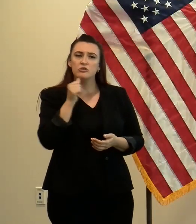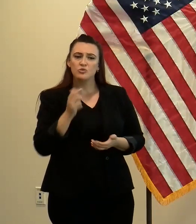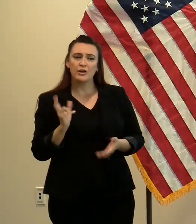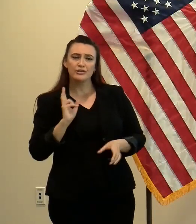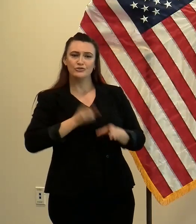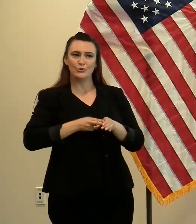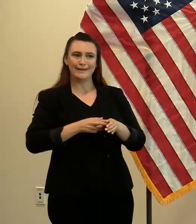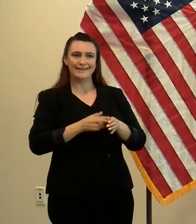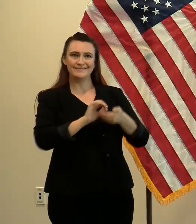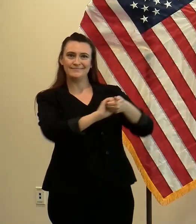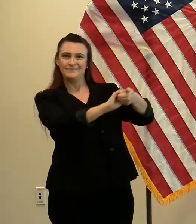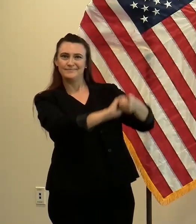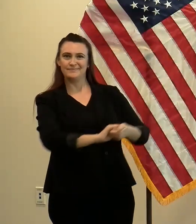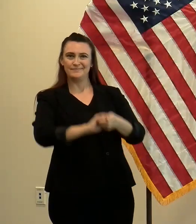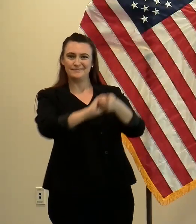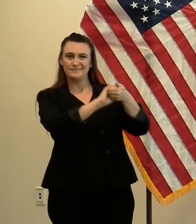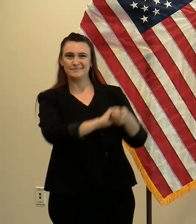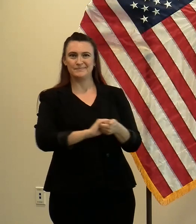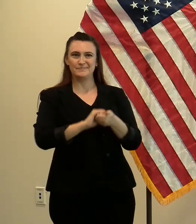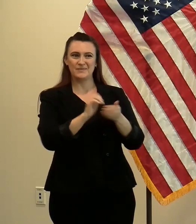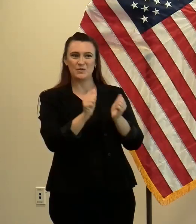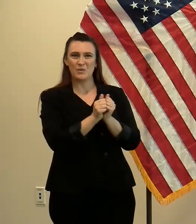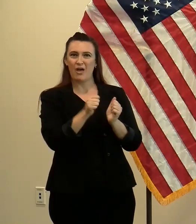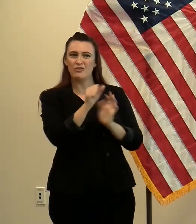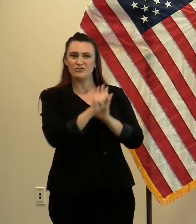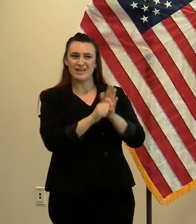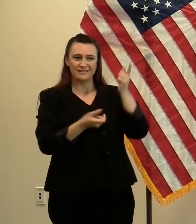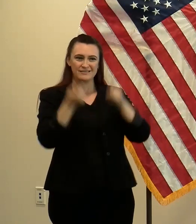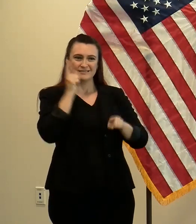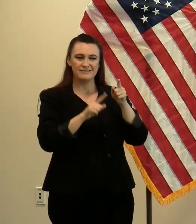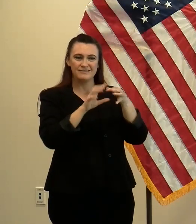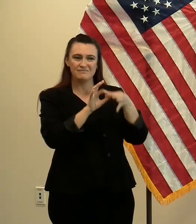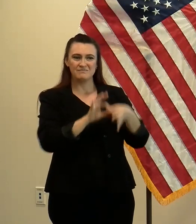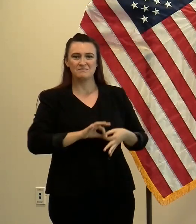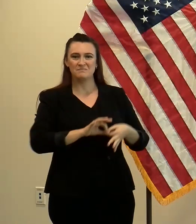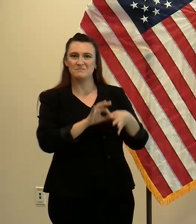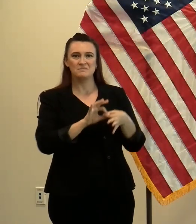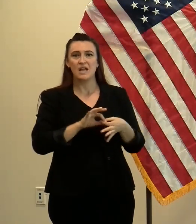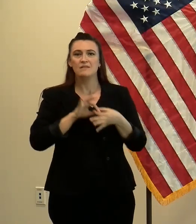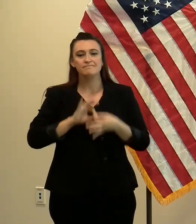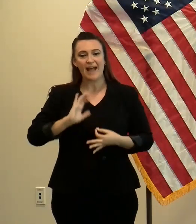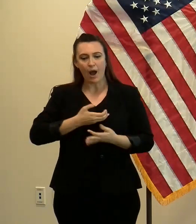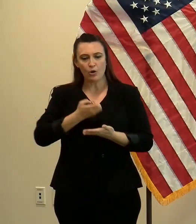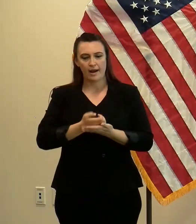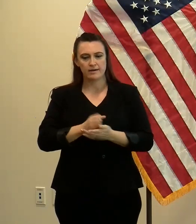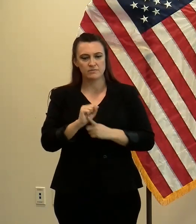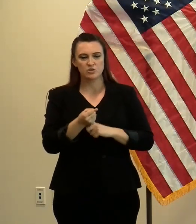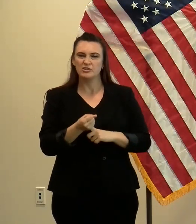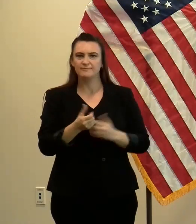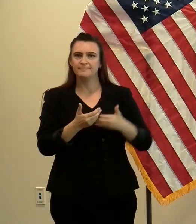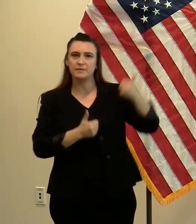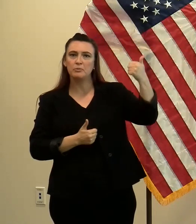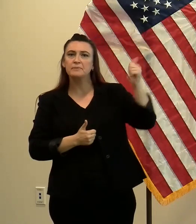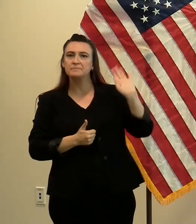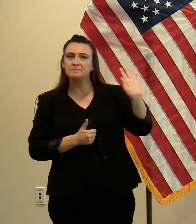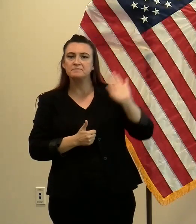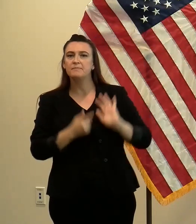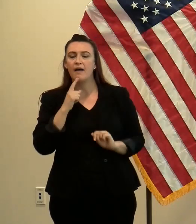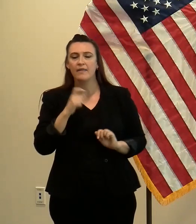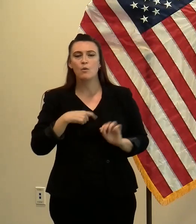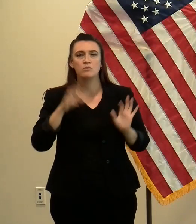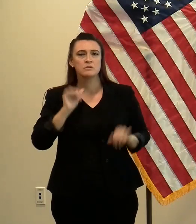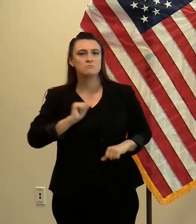join any coalition regarding our economic reopening, growth and